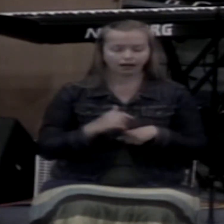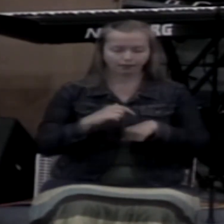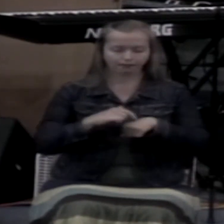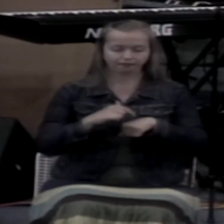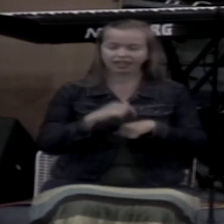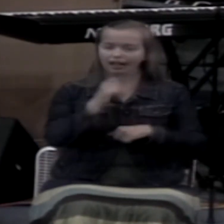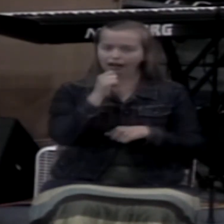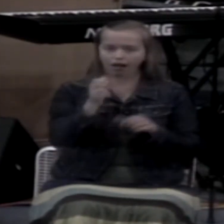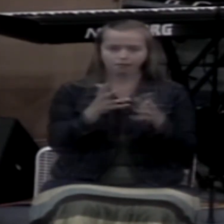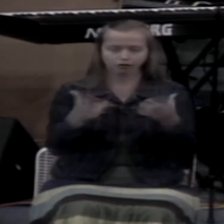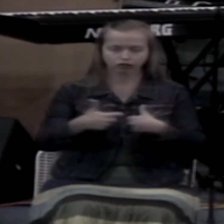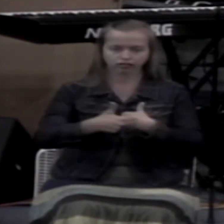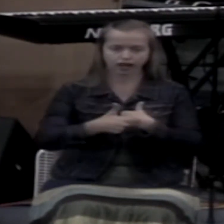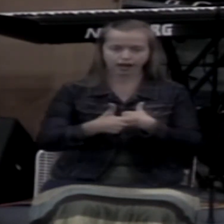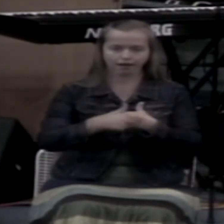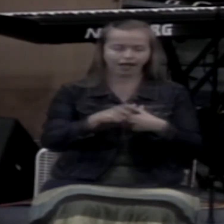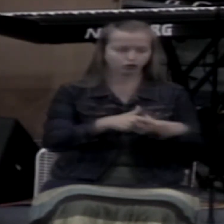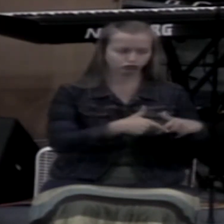But